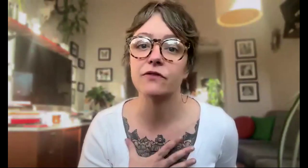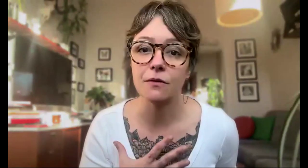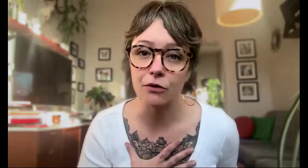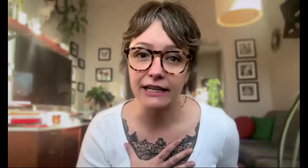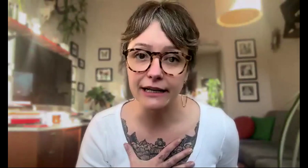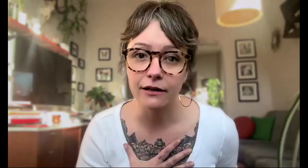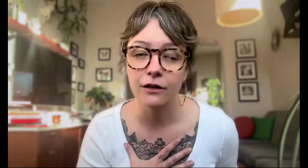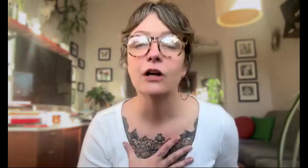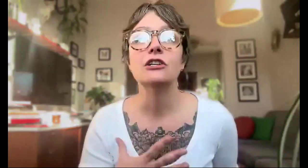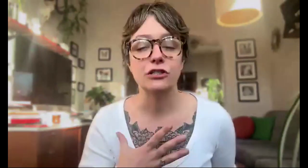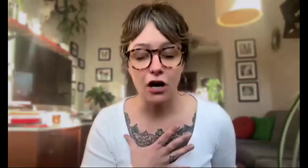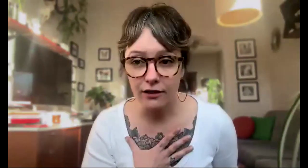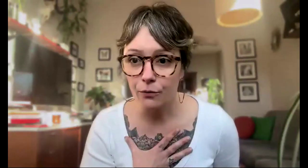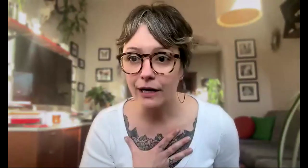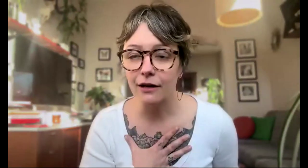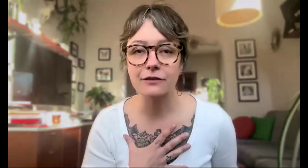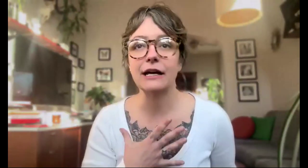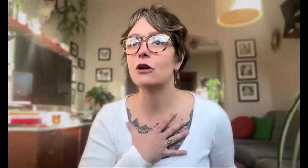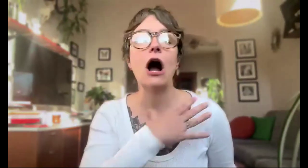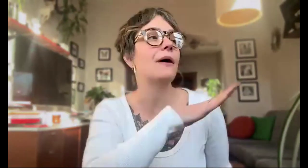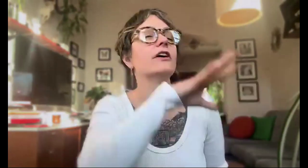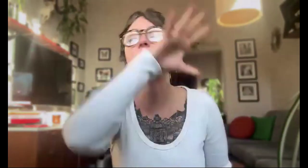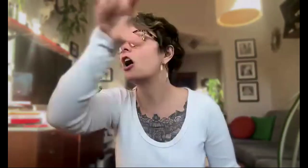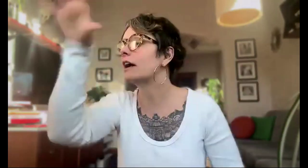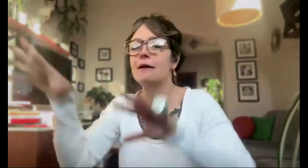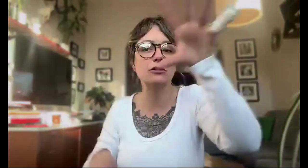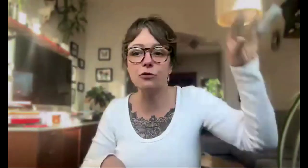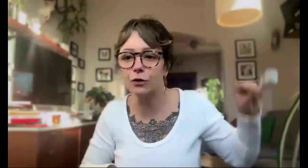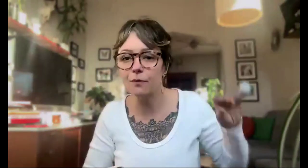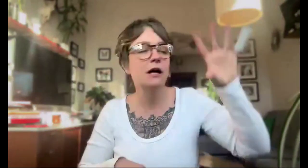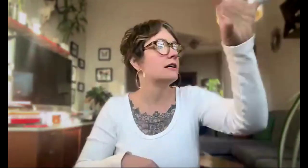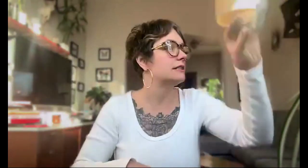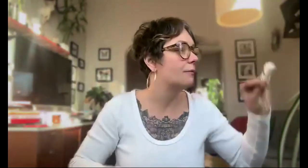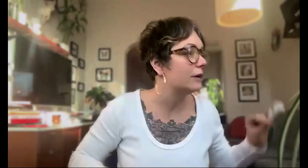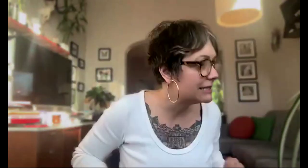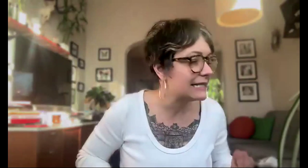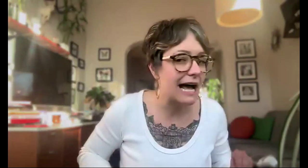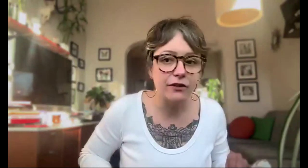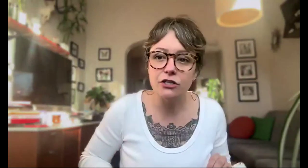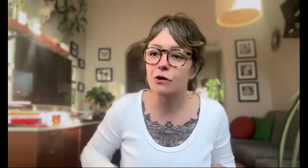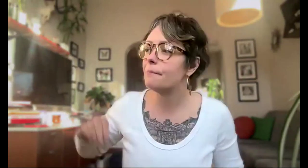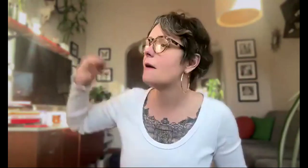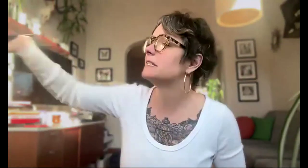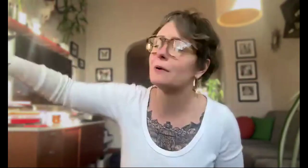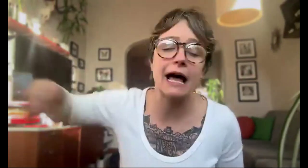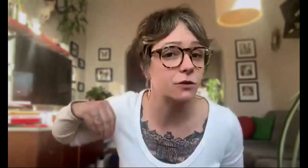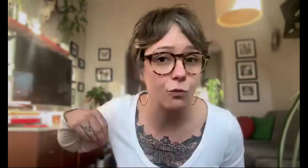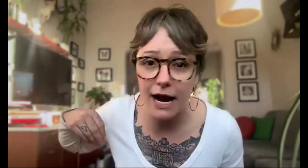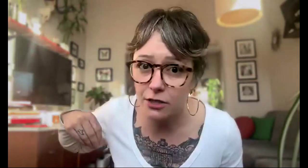of community. Starting the right, like however y'all came into the room, someone didn't have a good drop off, someone has way too